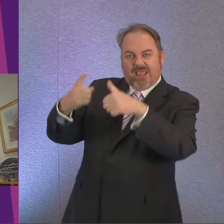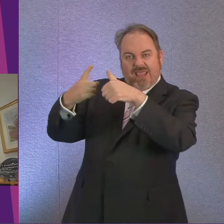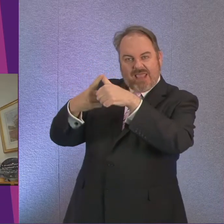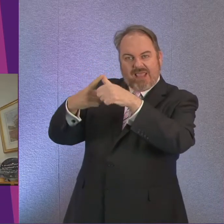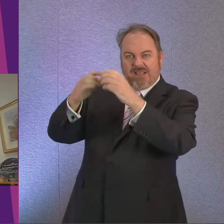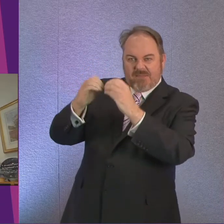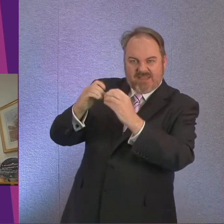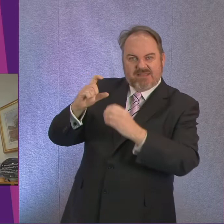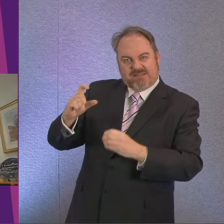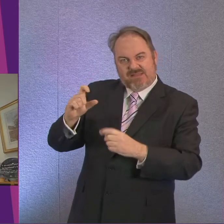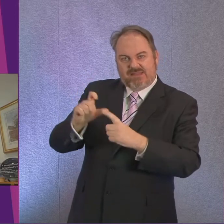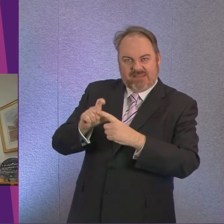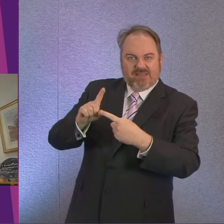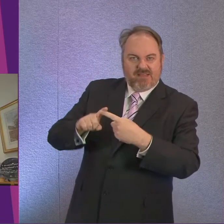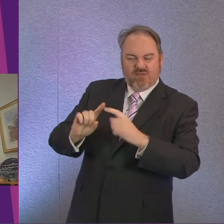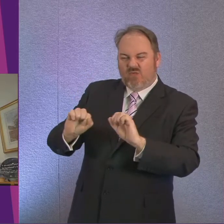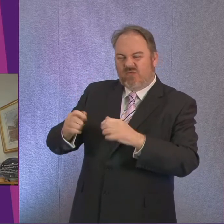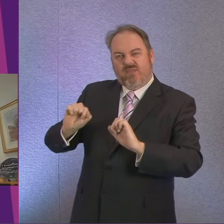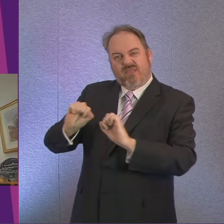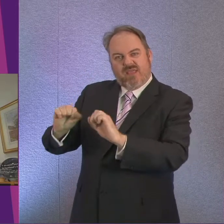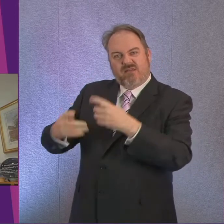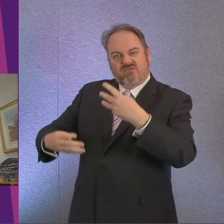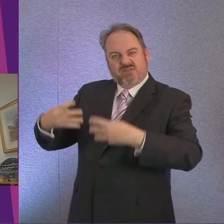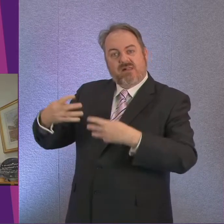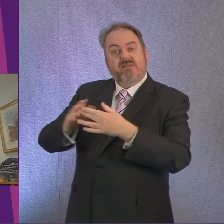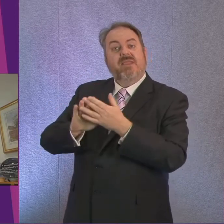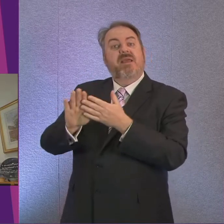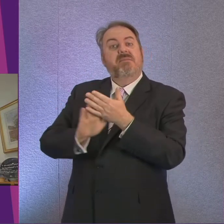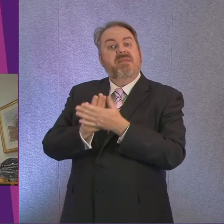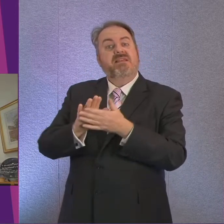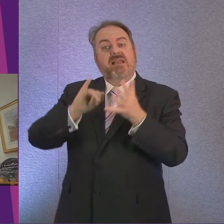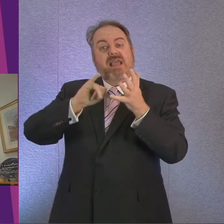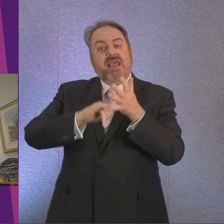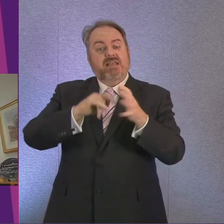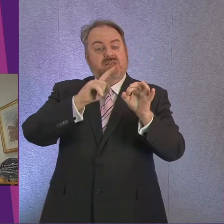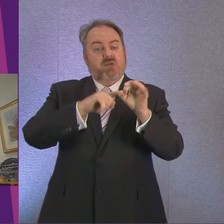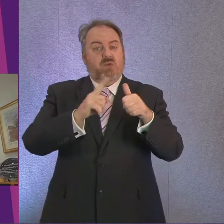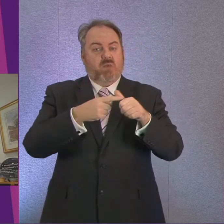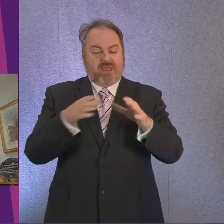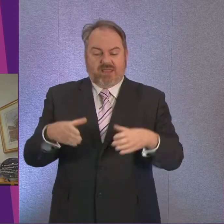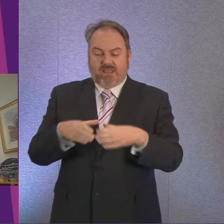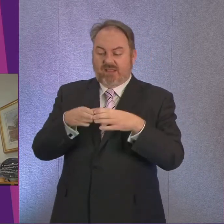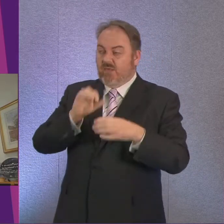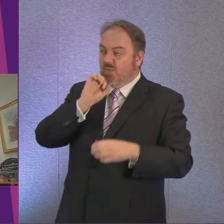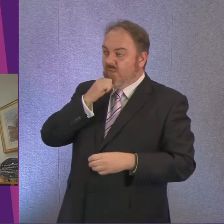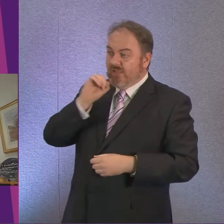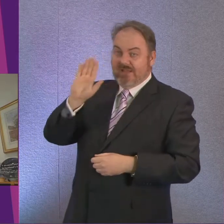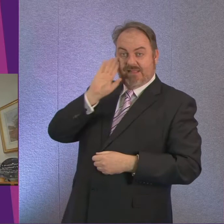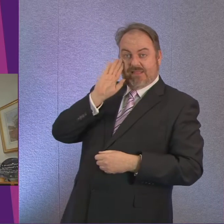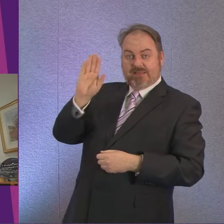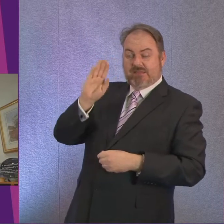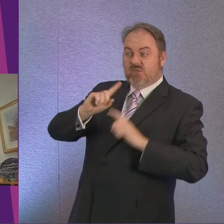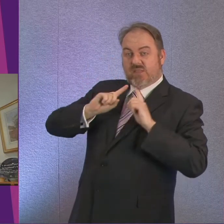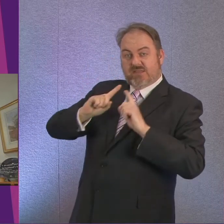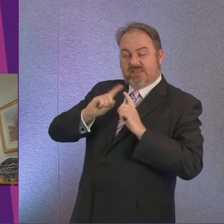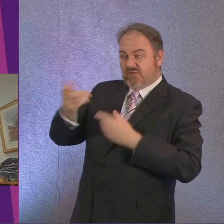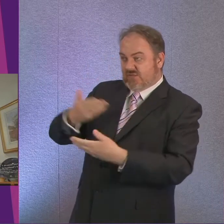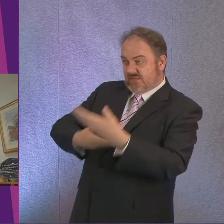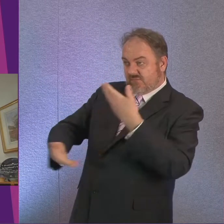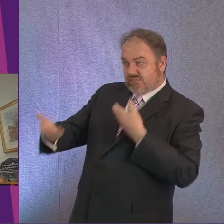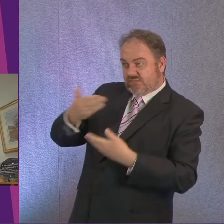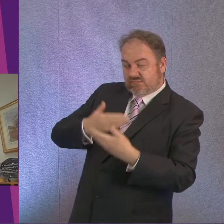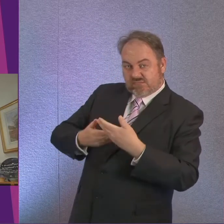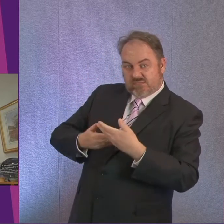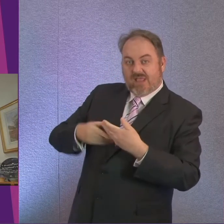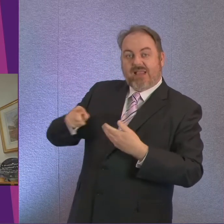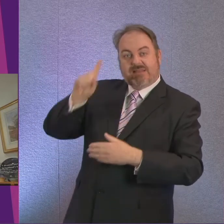essential to enable the SQA to be able to make a judgment about the awarding of qualifications around the country.